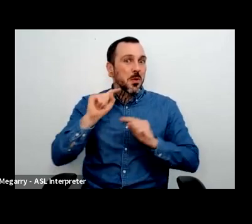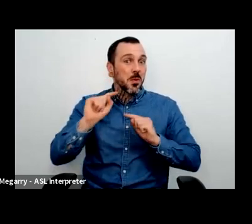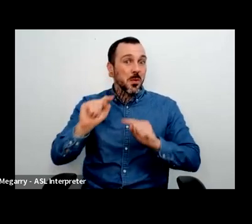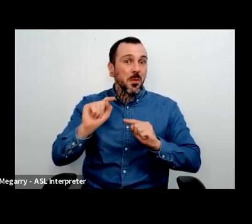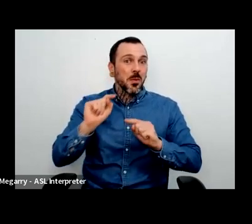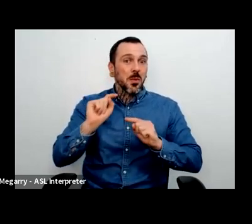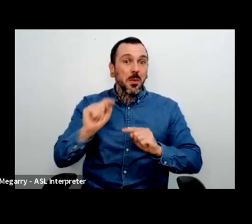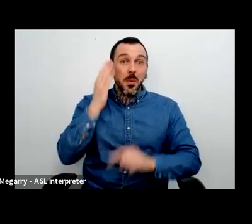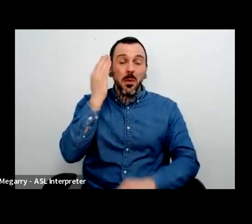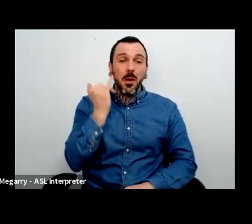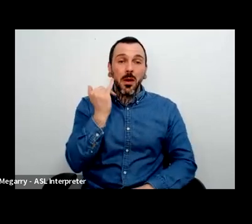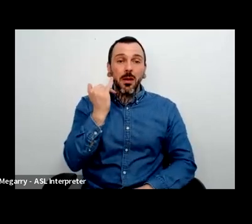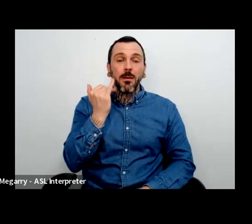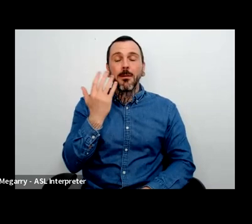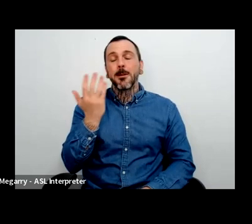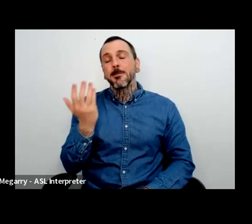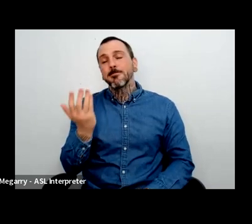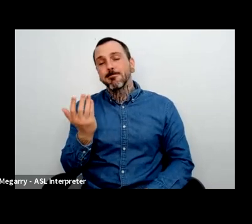they have